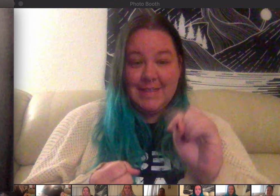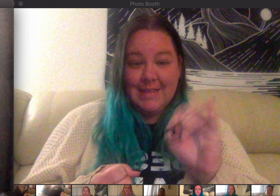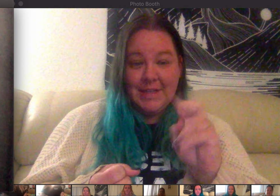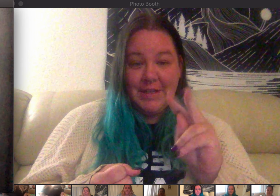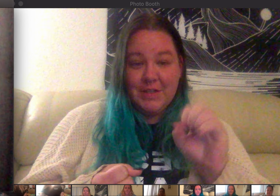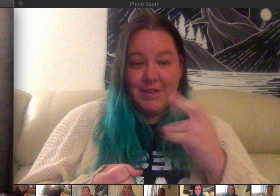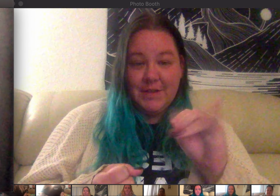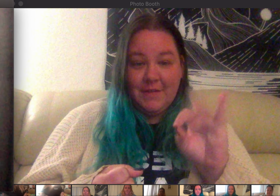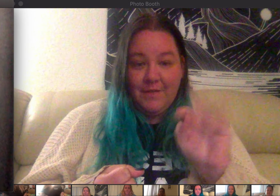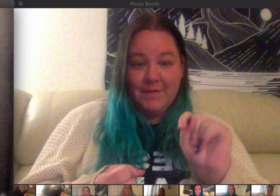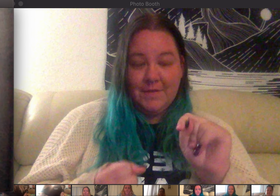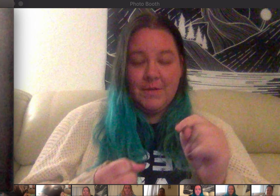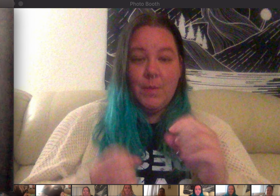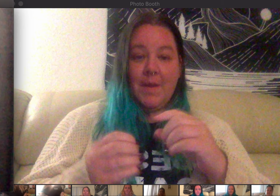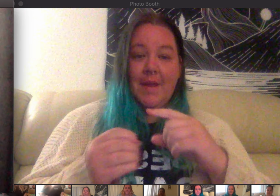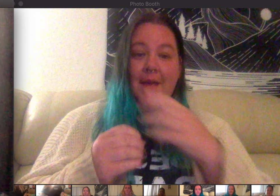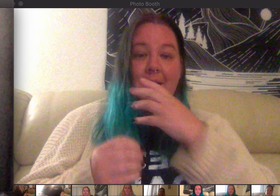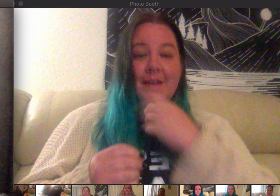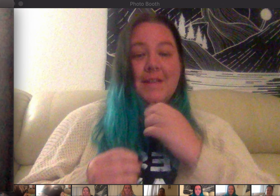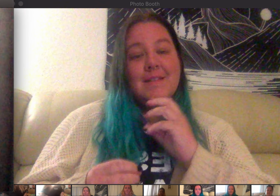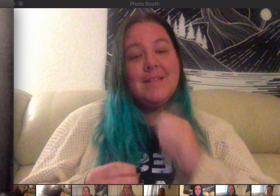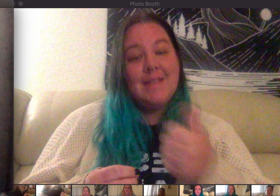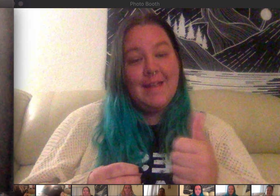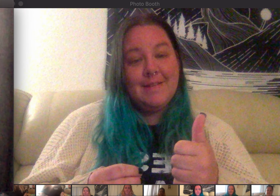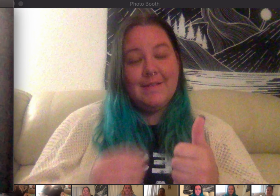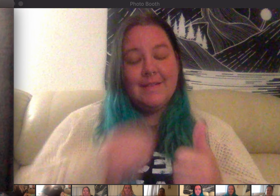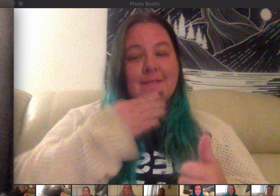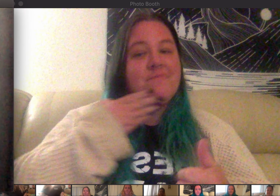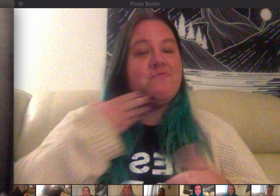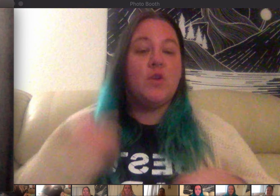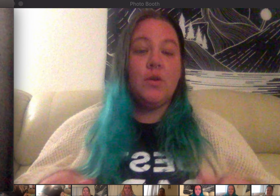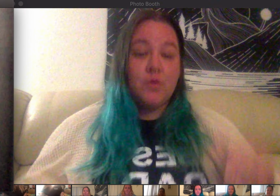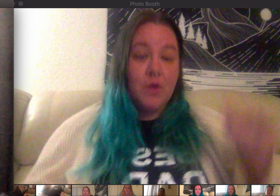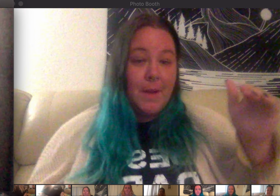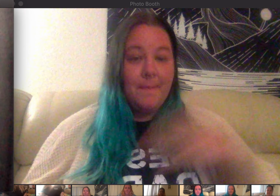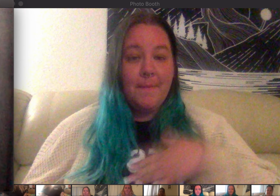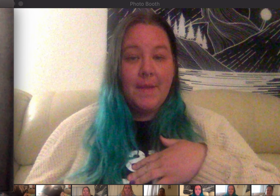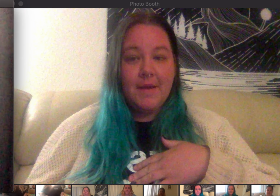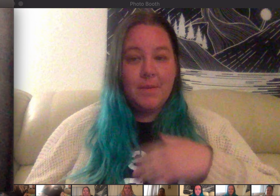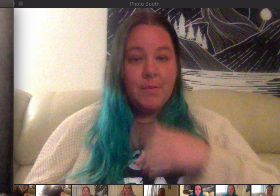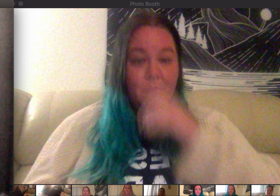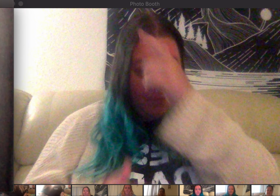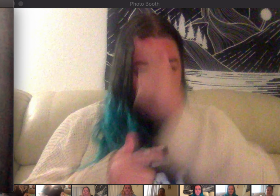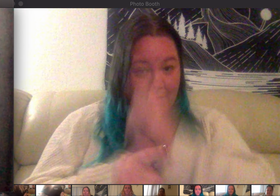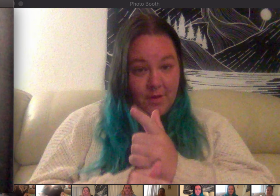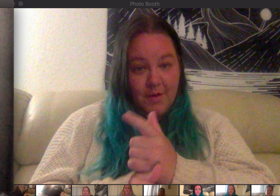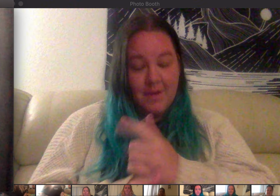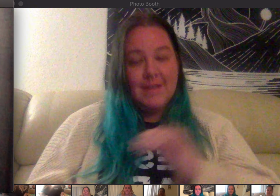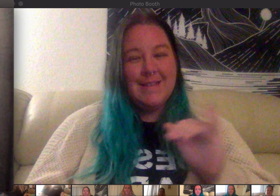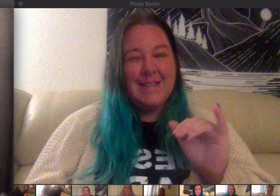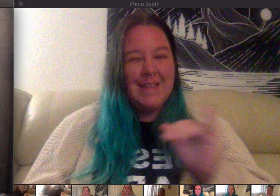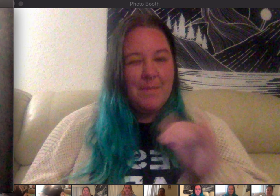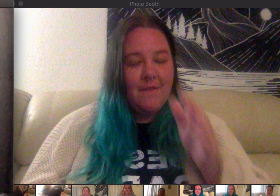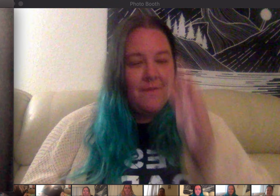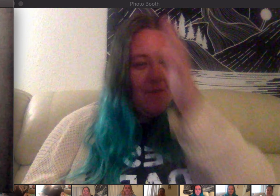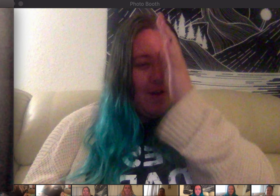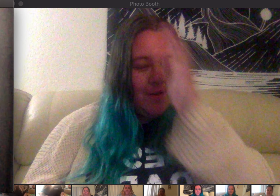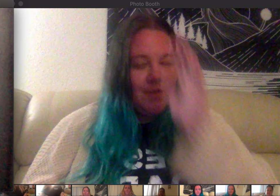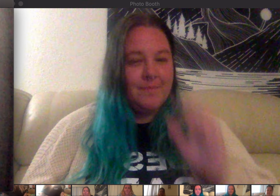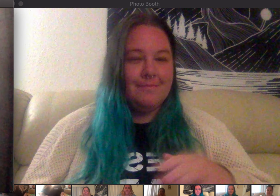growing up, my uncle was a lot like my father figure, uh, and I have an older brother. He is 2.5 years older than